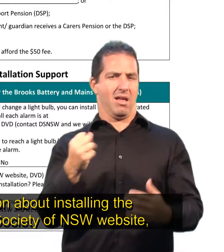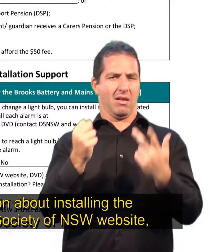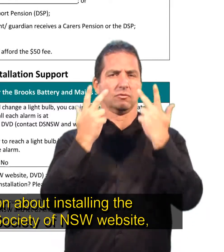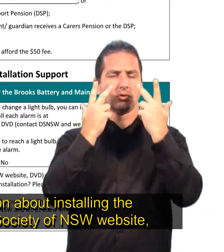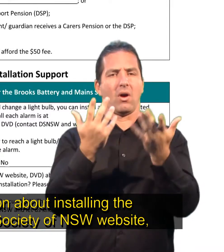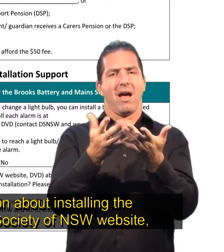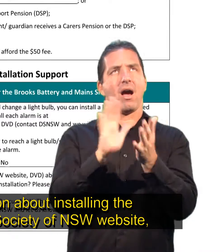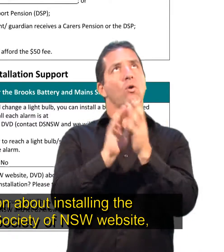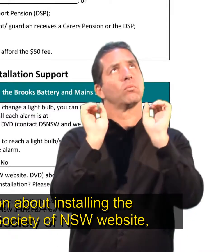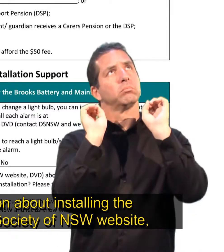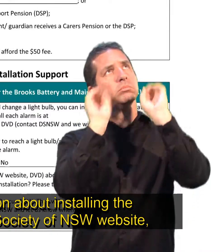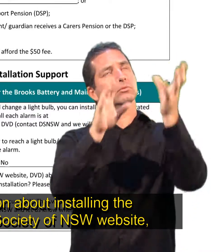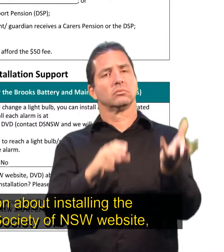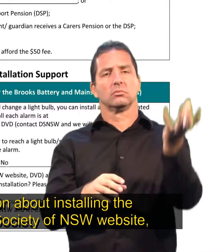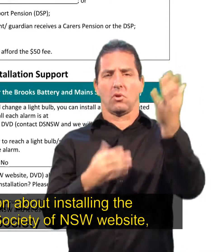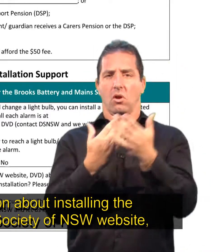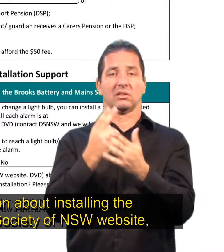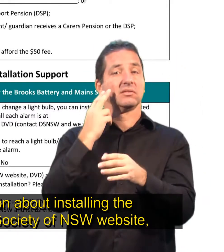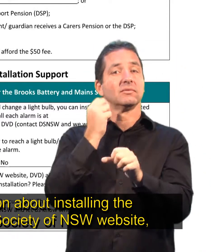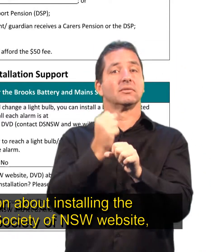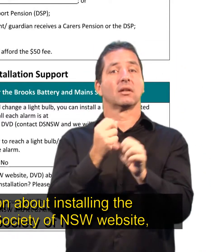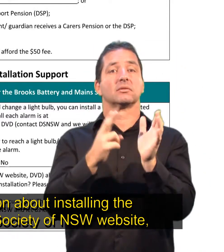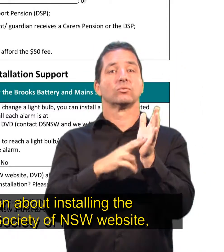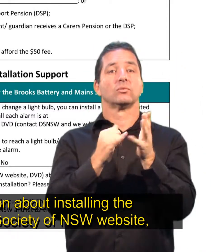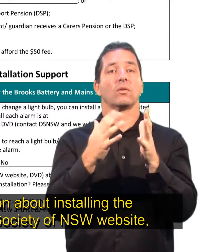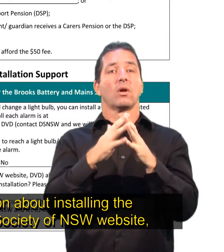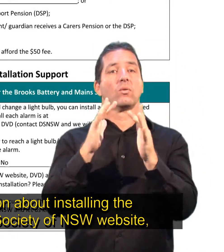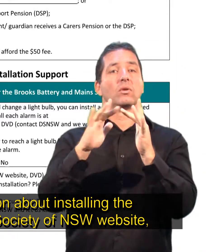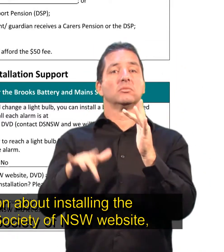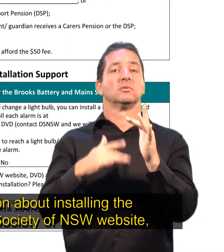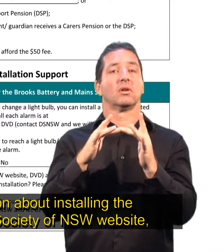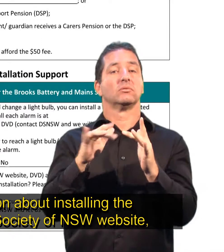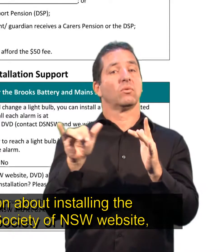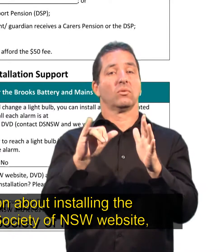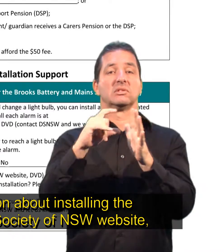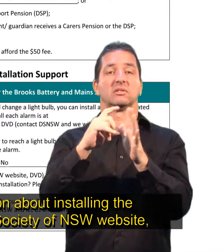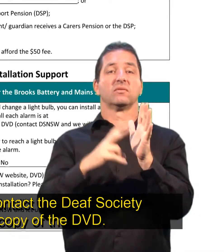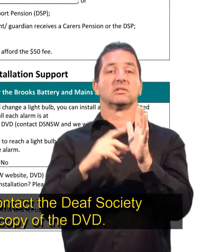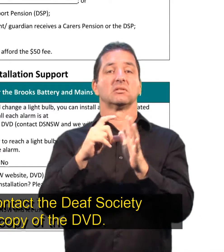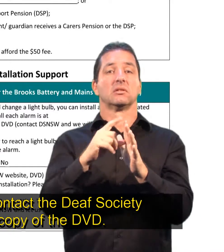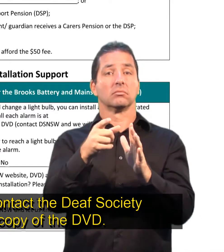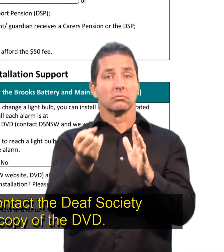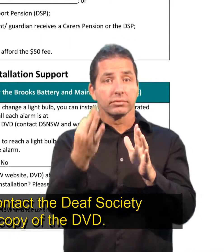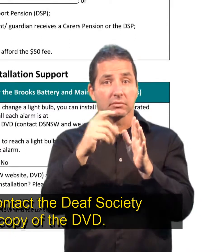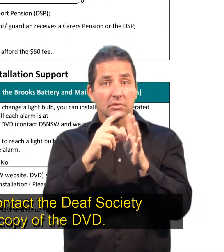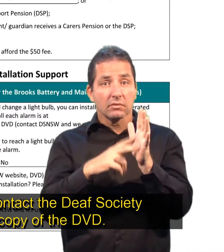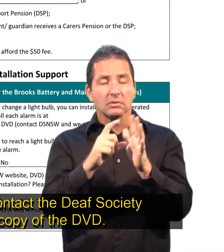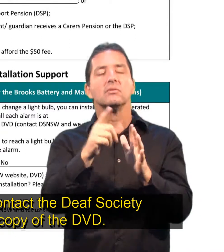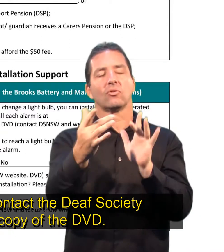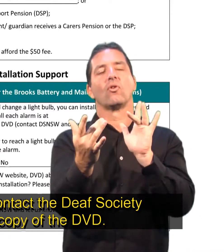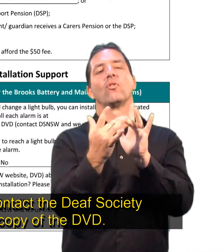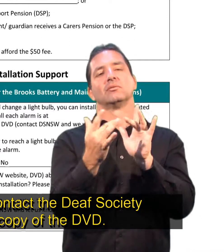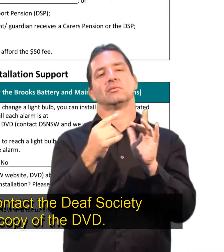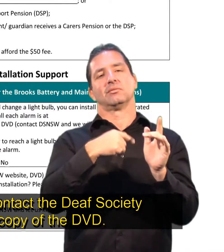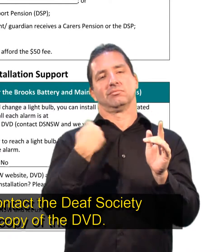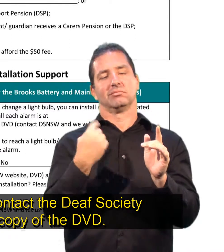There is information about installing the alarms on the Deaf Society of New South Wales website and on the DVD.